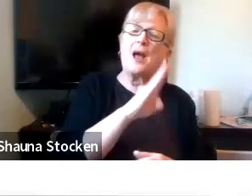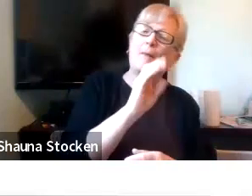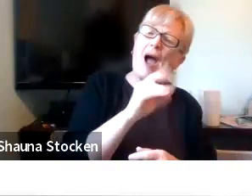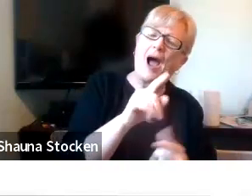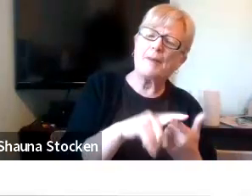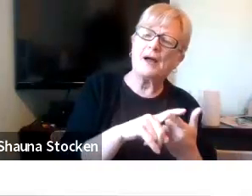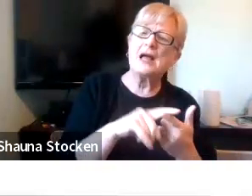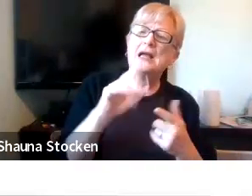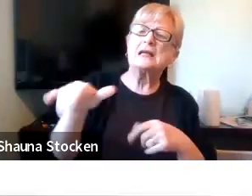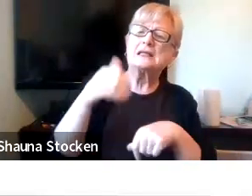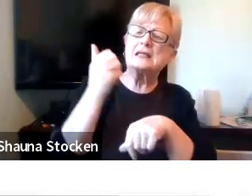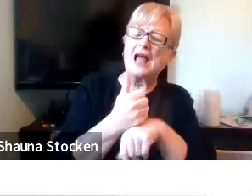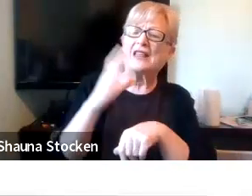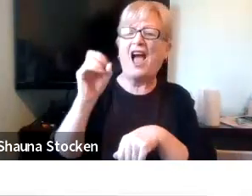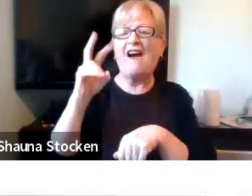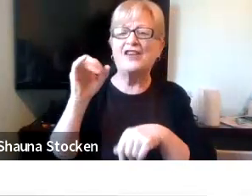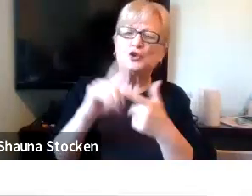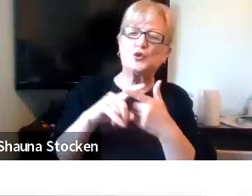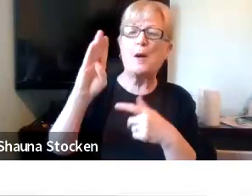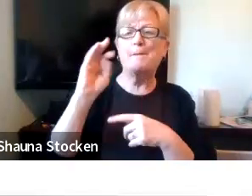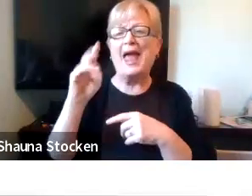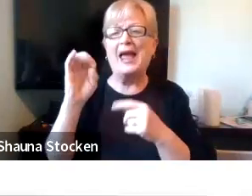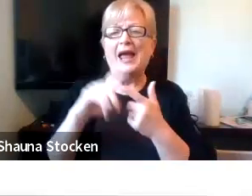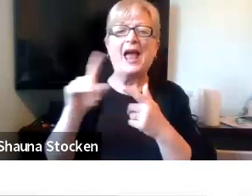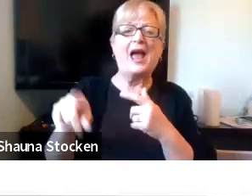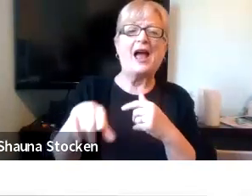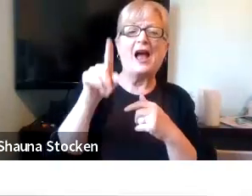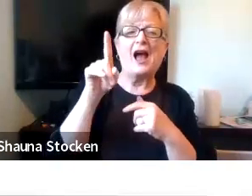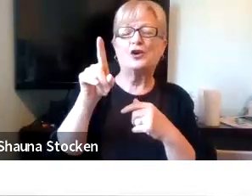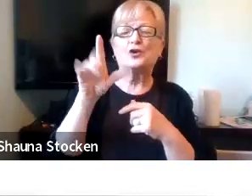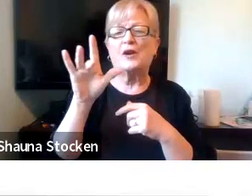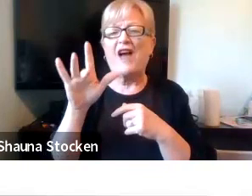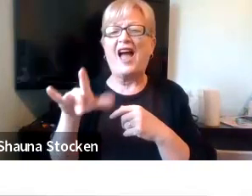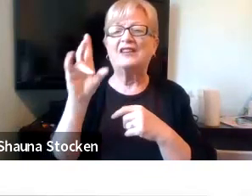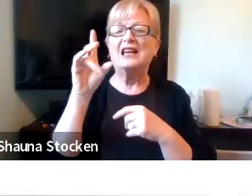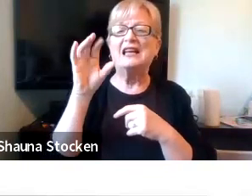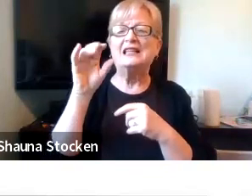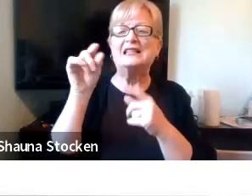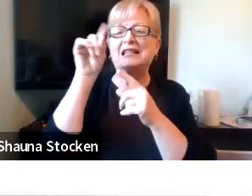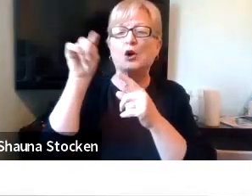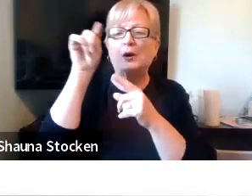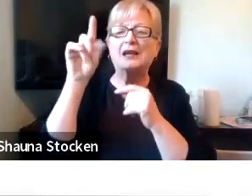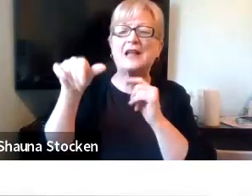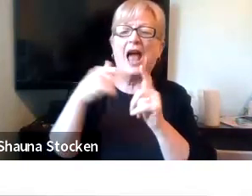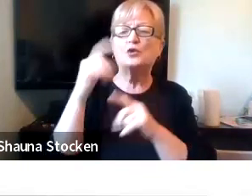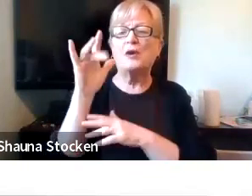set the oven to bake at 325 degrees for 10 minutes. That's how I cook these wonderful cookies